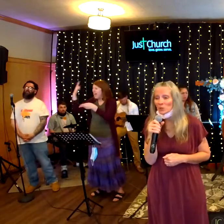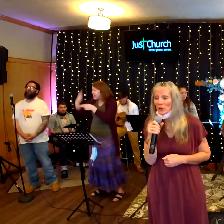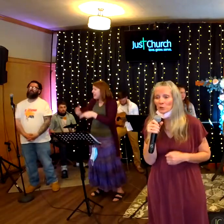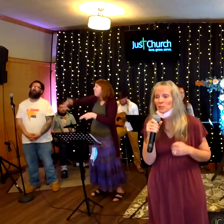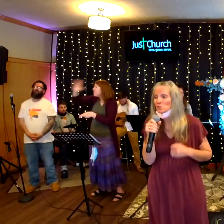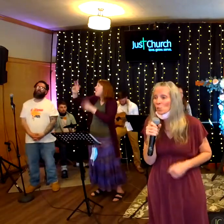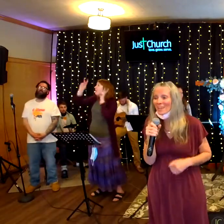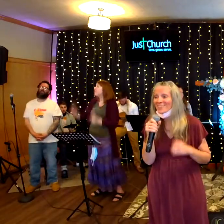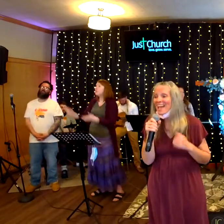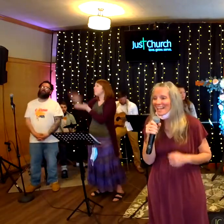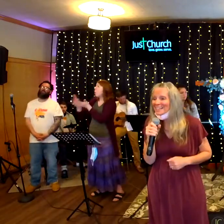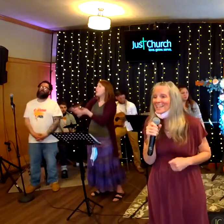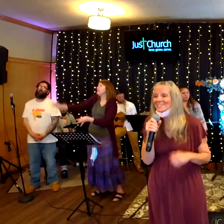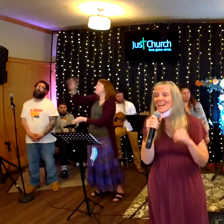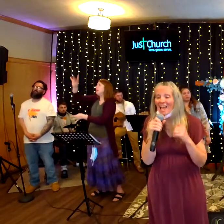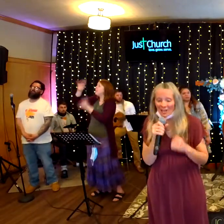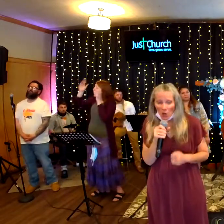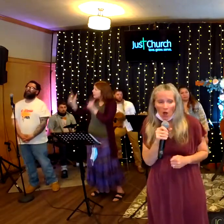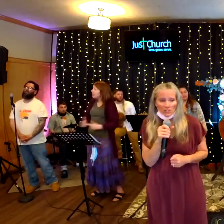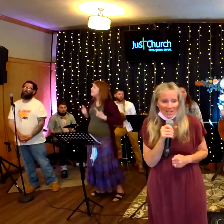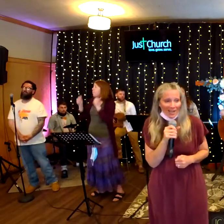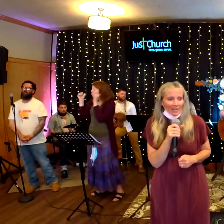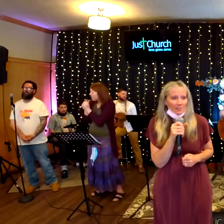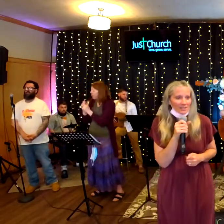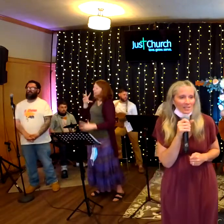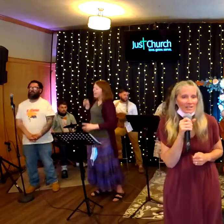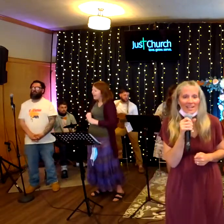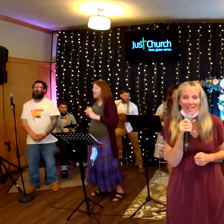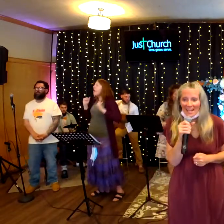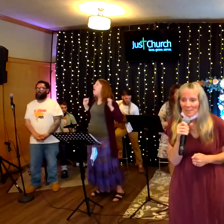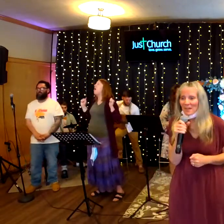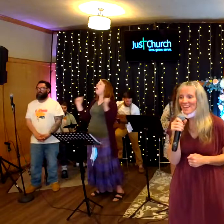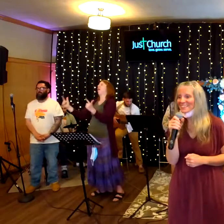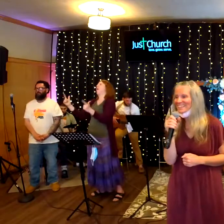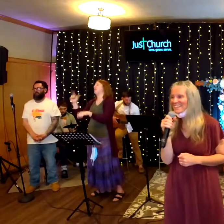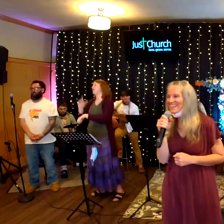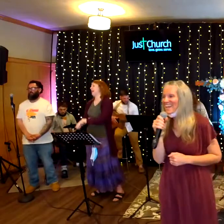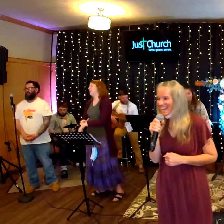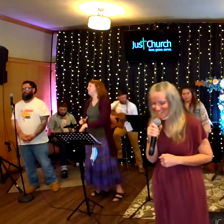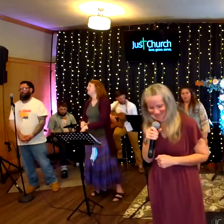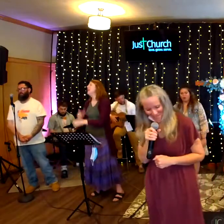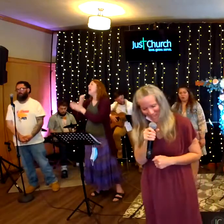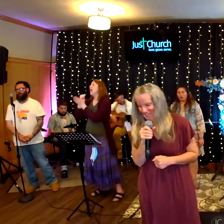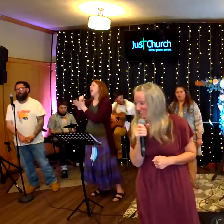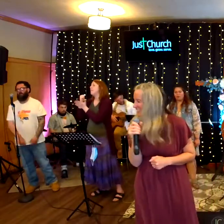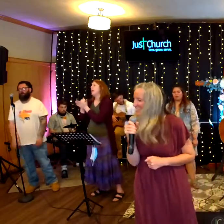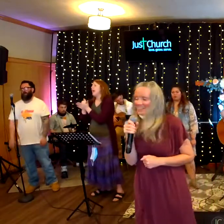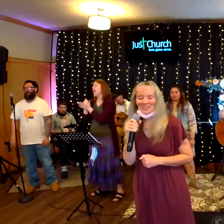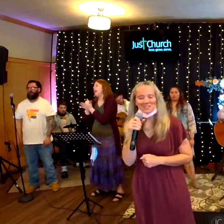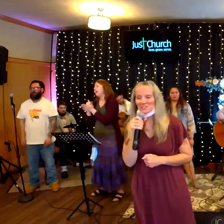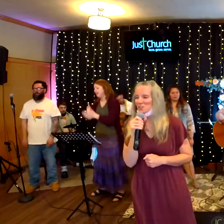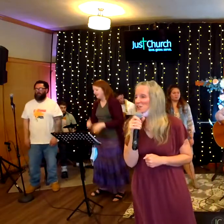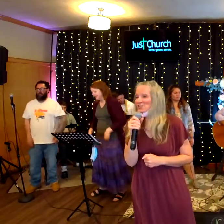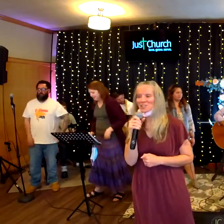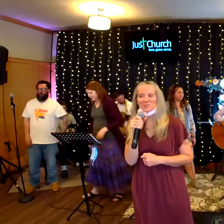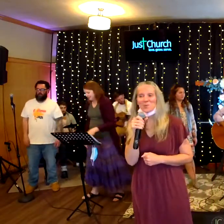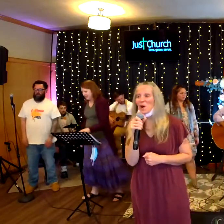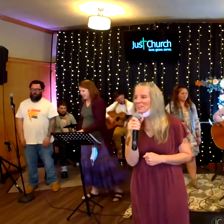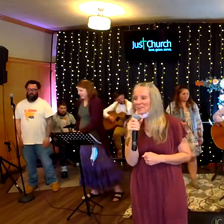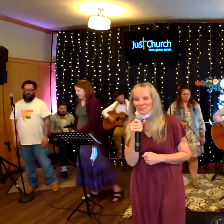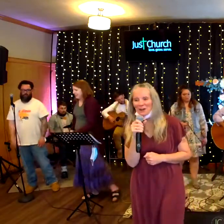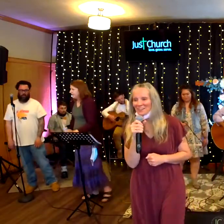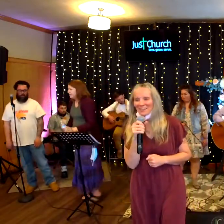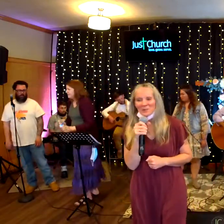Holy Spirit who lives with and in us at all times. Amen and amen. Church, it